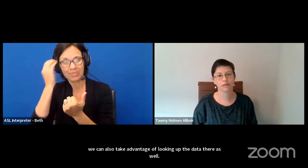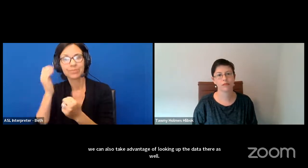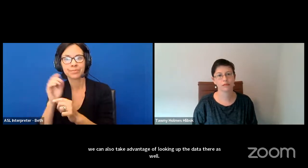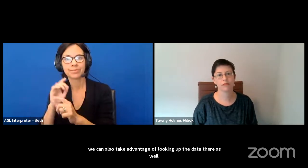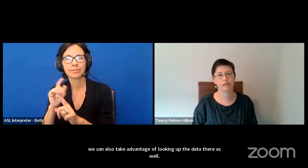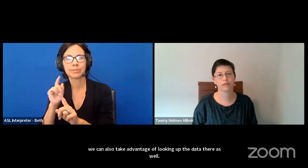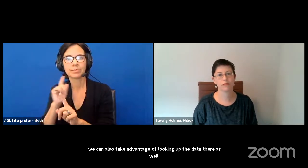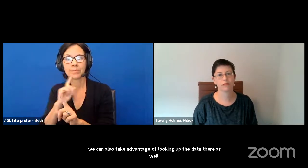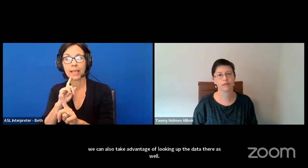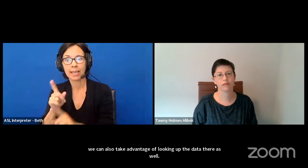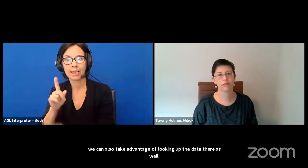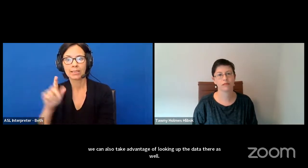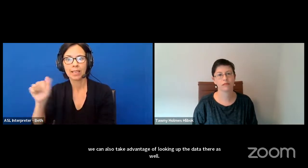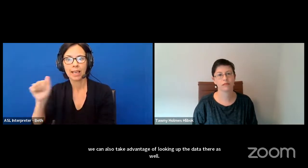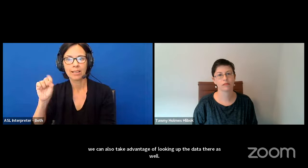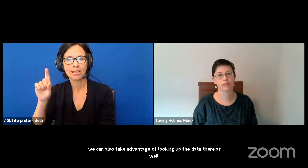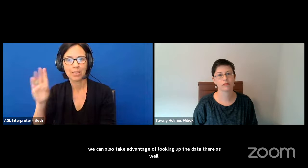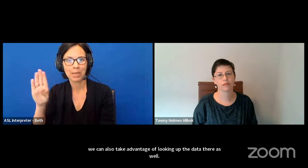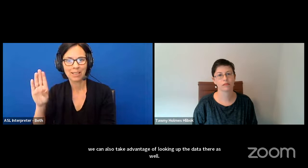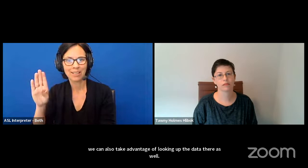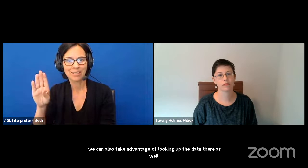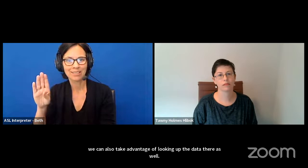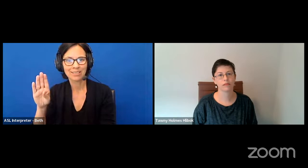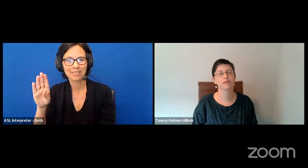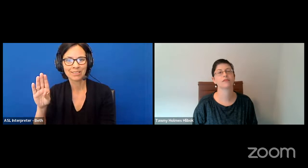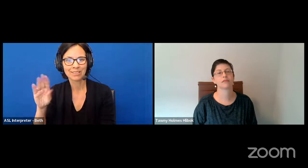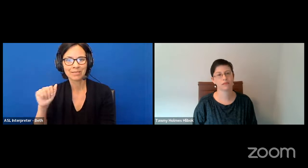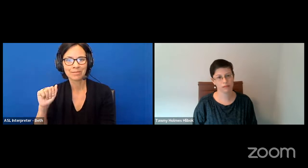is Arizona State Schools for the Deaf and the Blind.